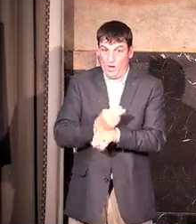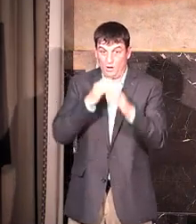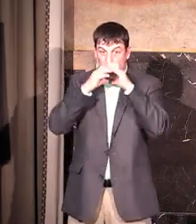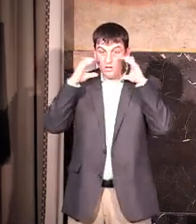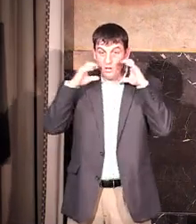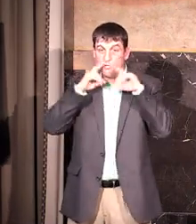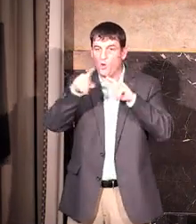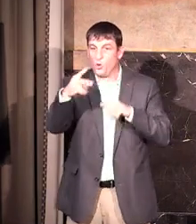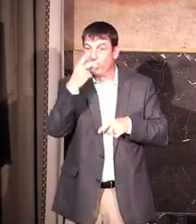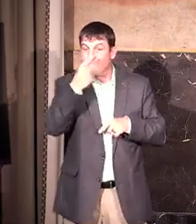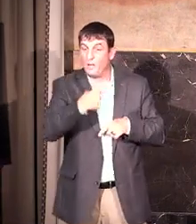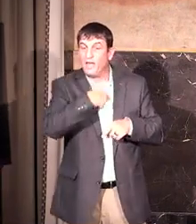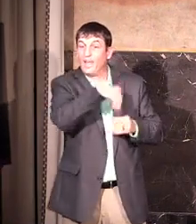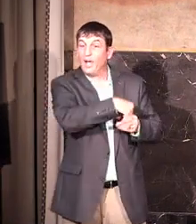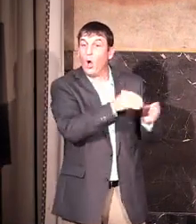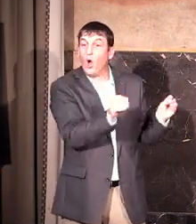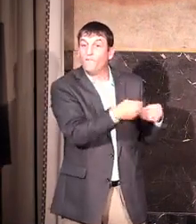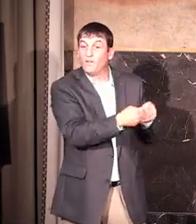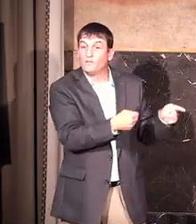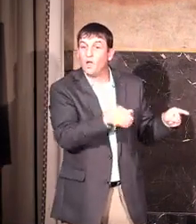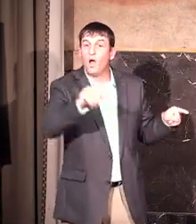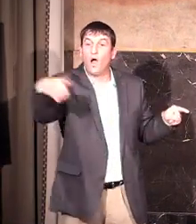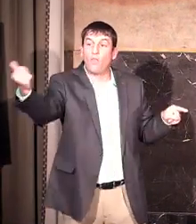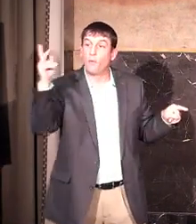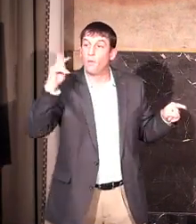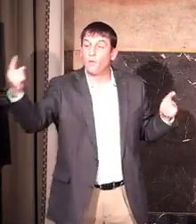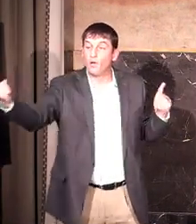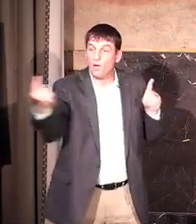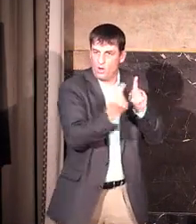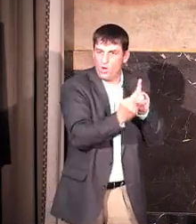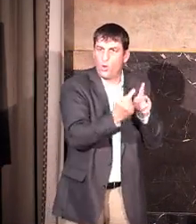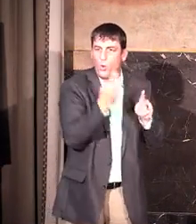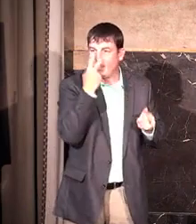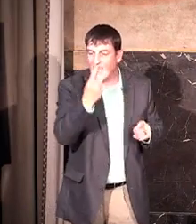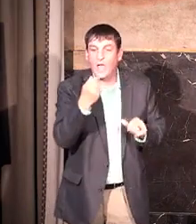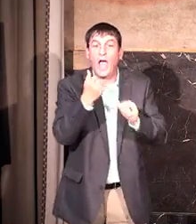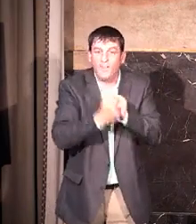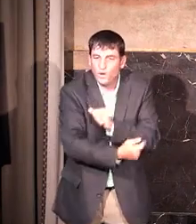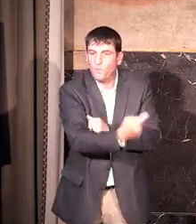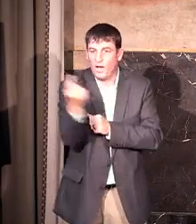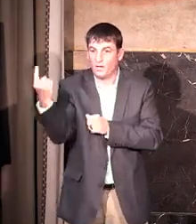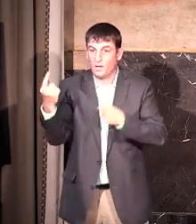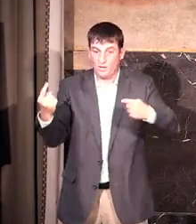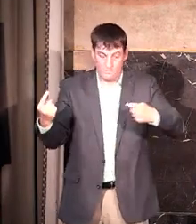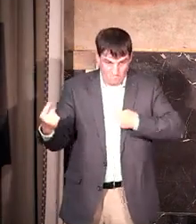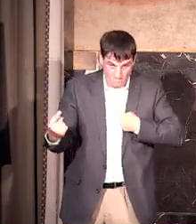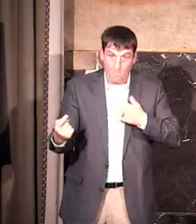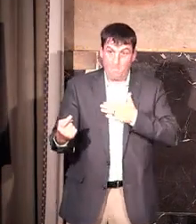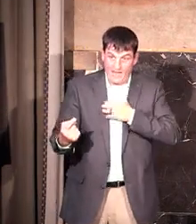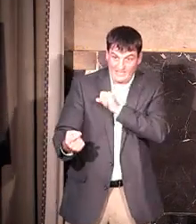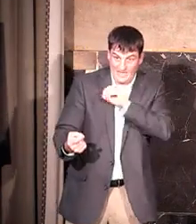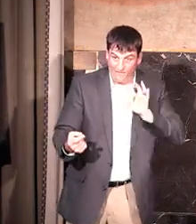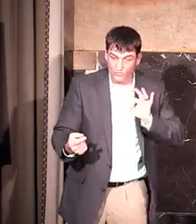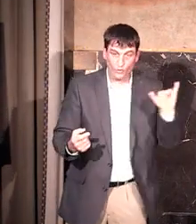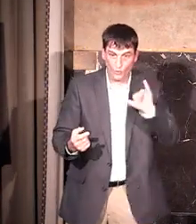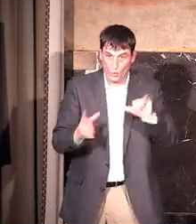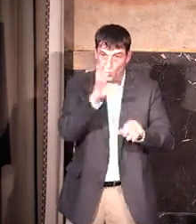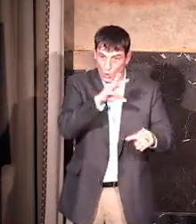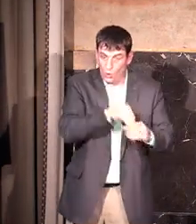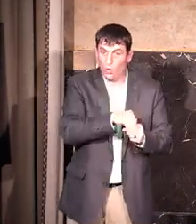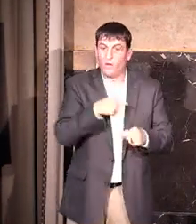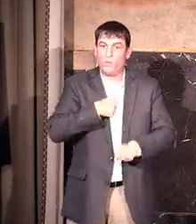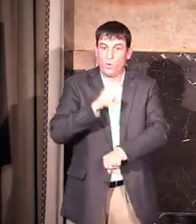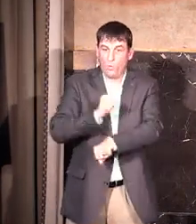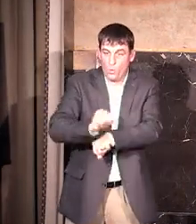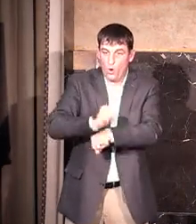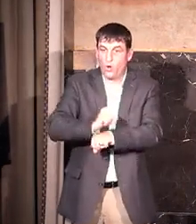conference, but if you see me working in my office when other people are in there, you're going to see everybody, including my staff. That I've been working with